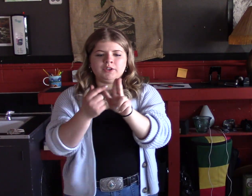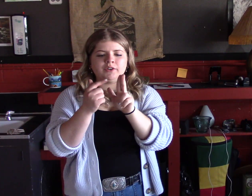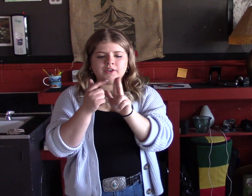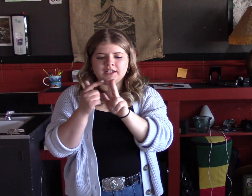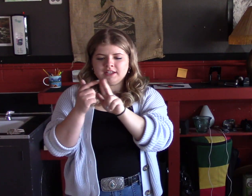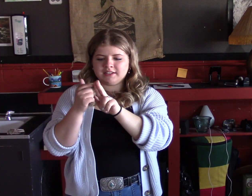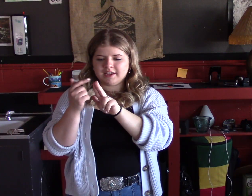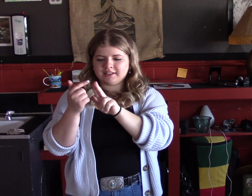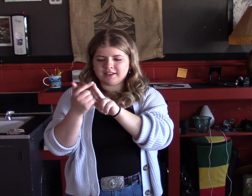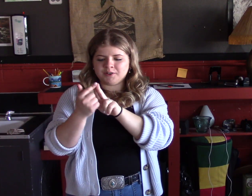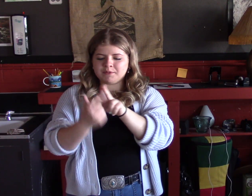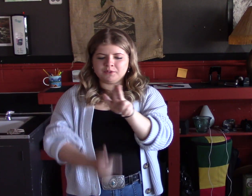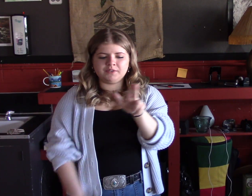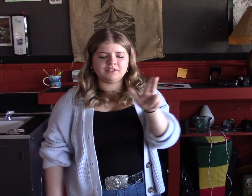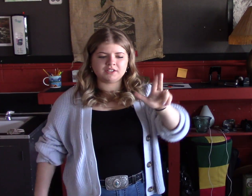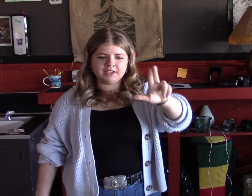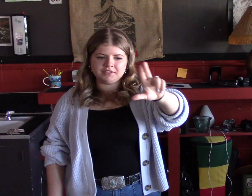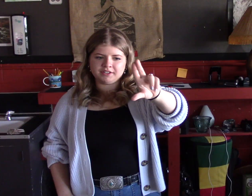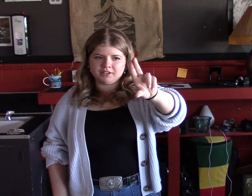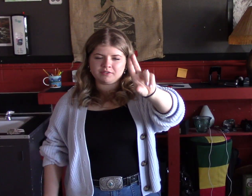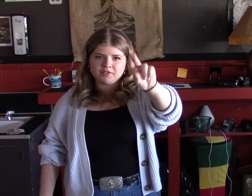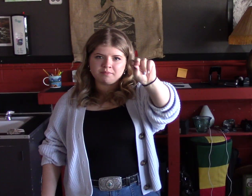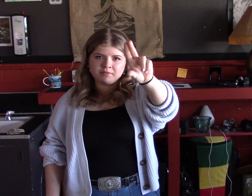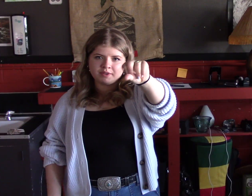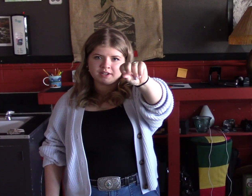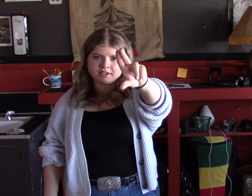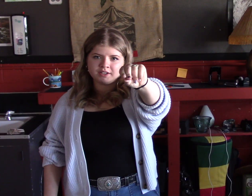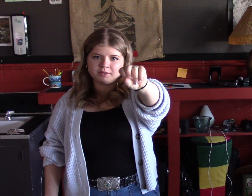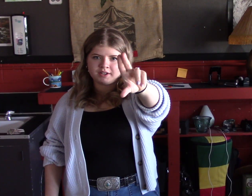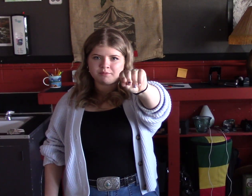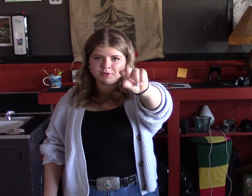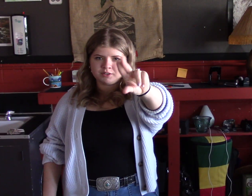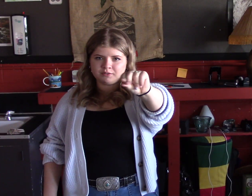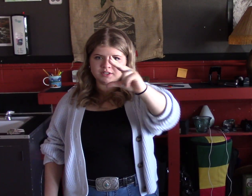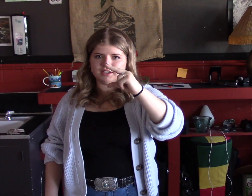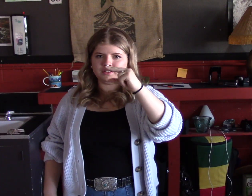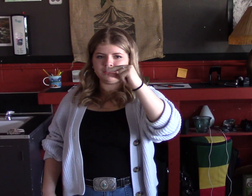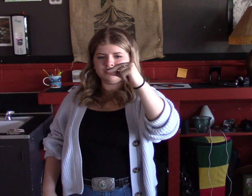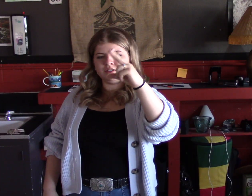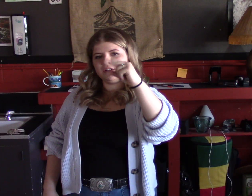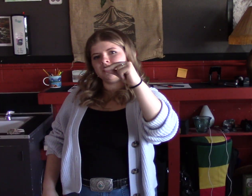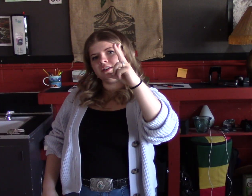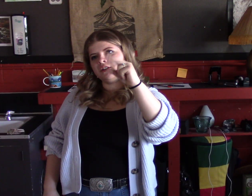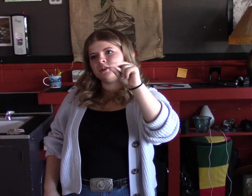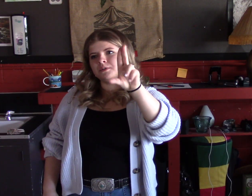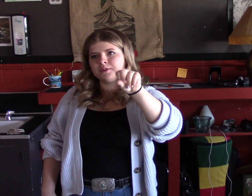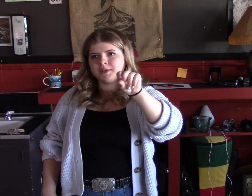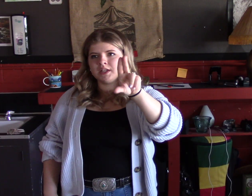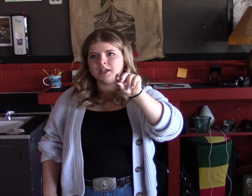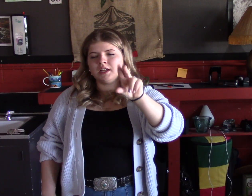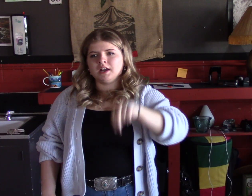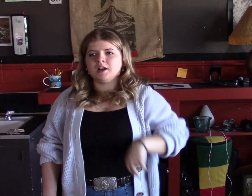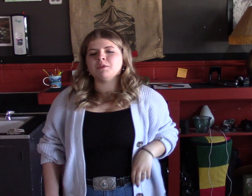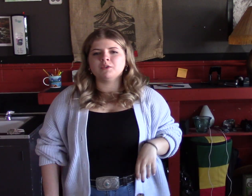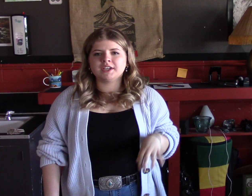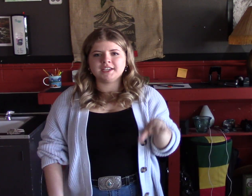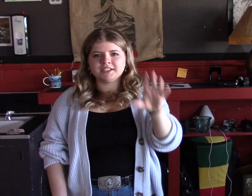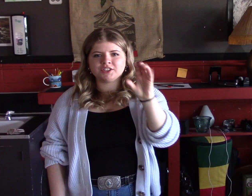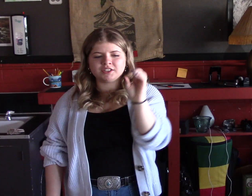your index and your middle finger together and your thumb, and you kind of push those together. No. Okay is just the